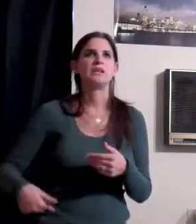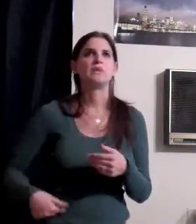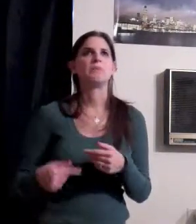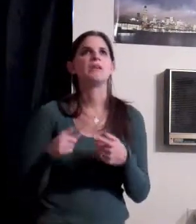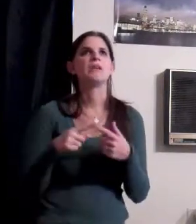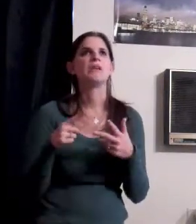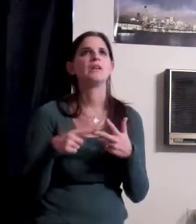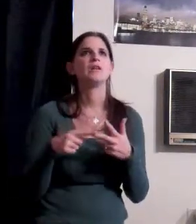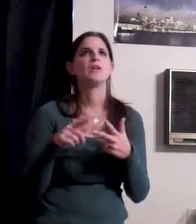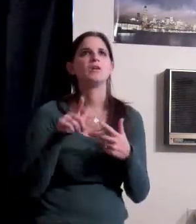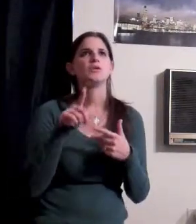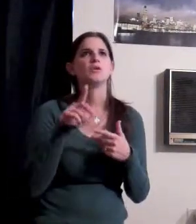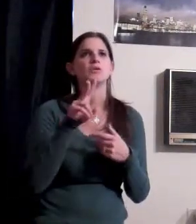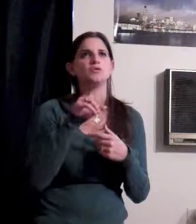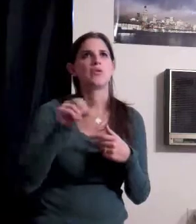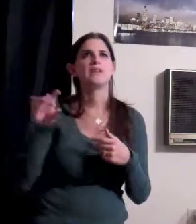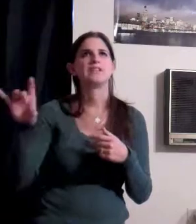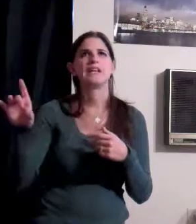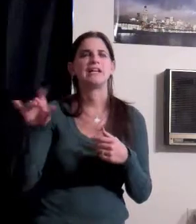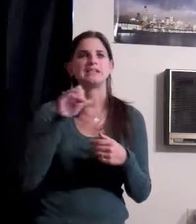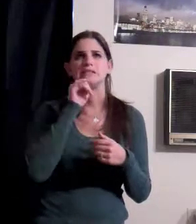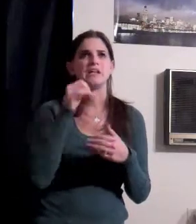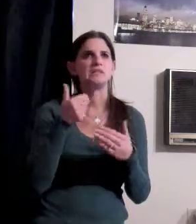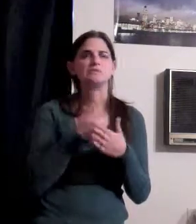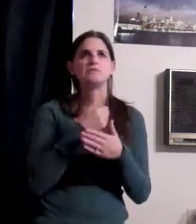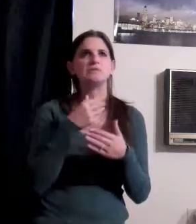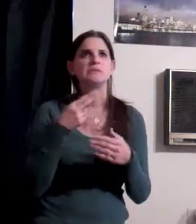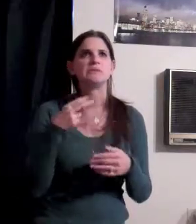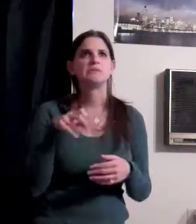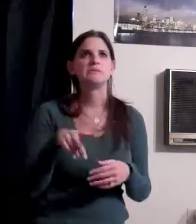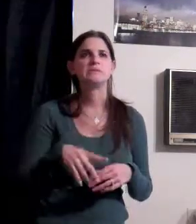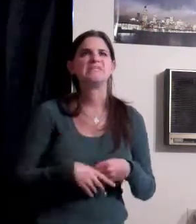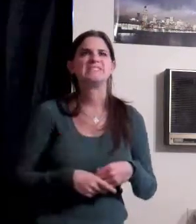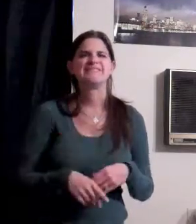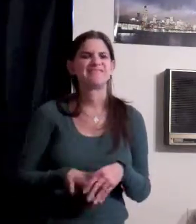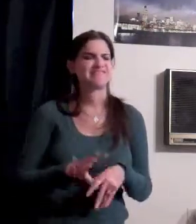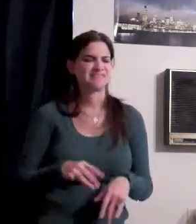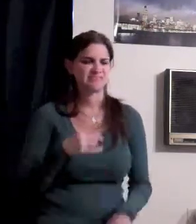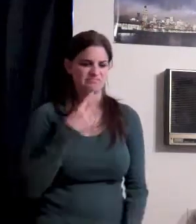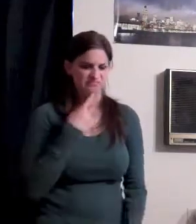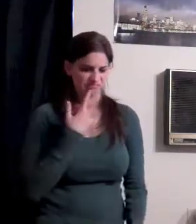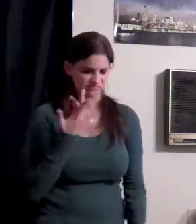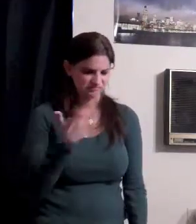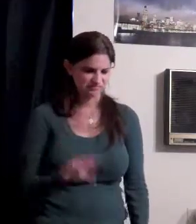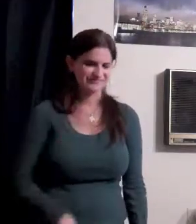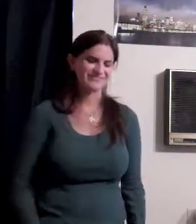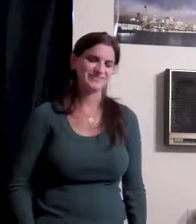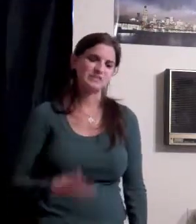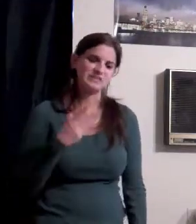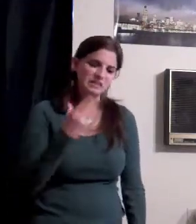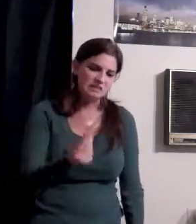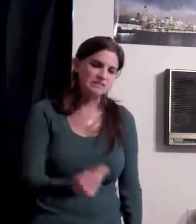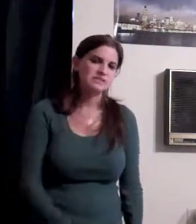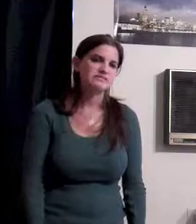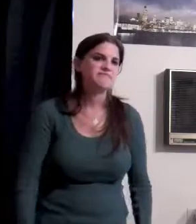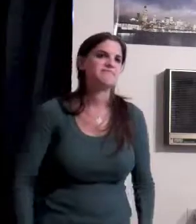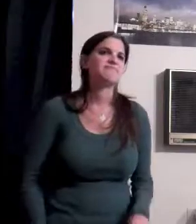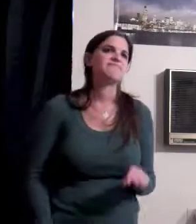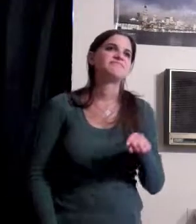I would still be on my bad hip. That was so disappointing. So I left his office, and I was walking through the hospital, and that's